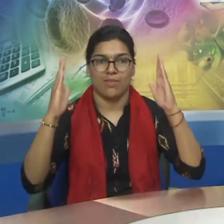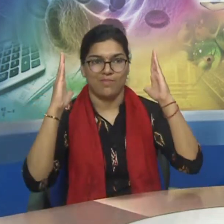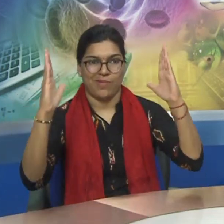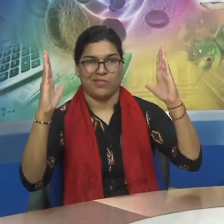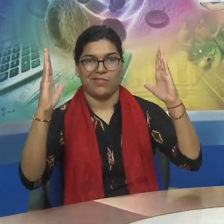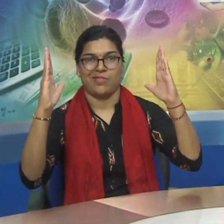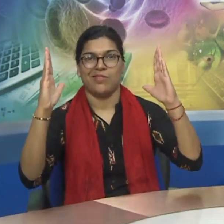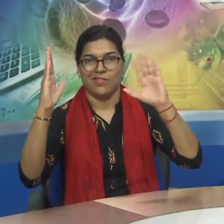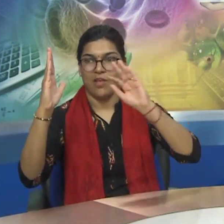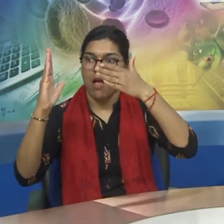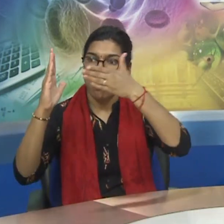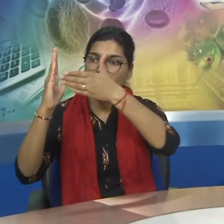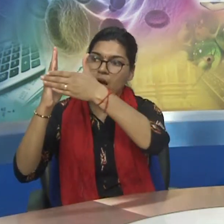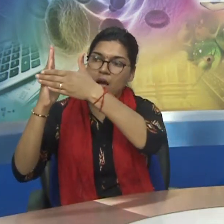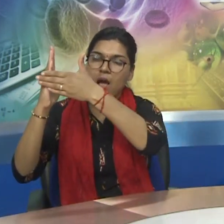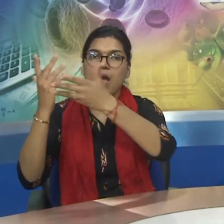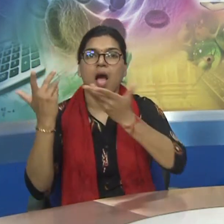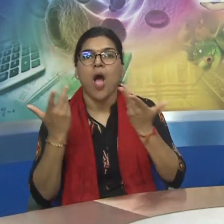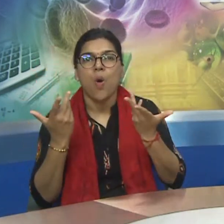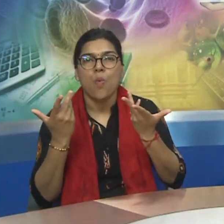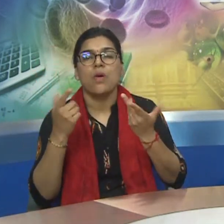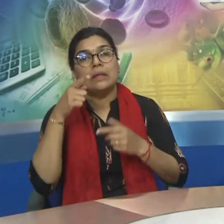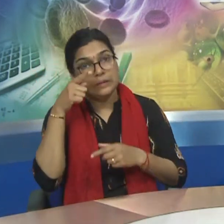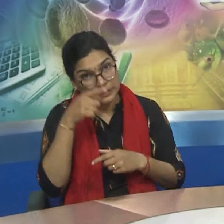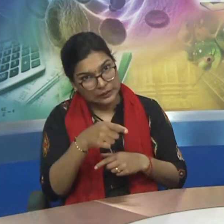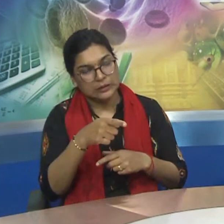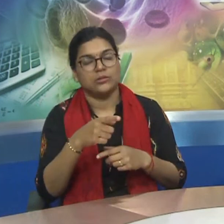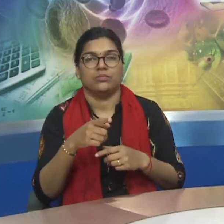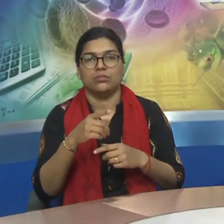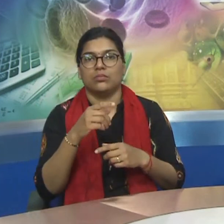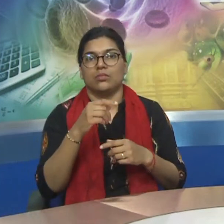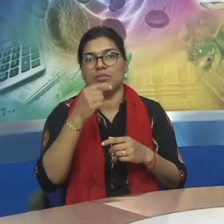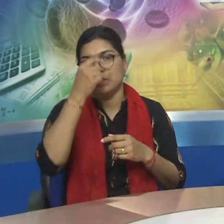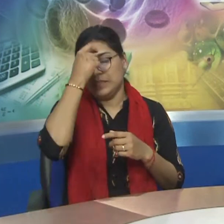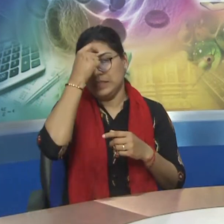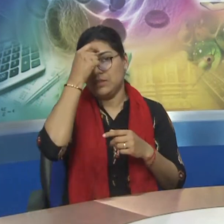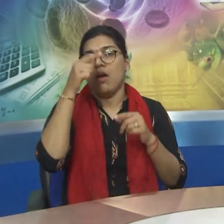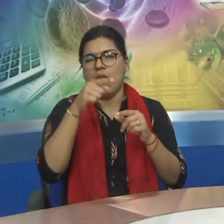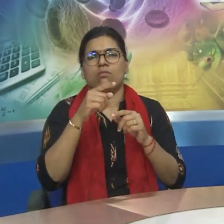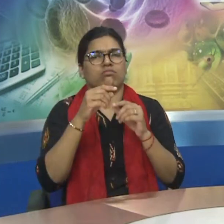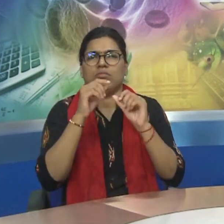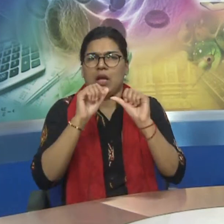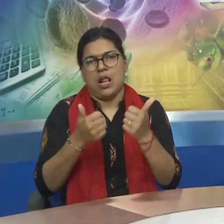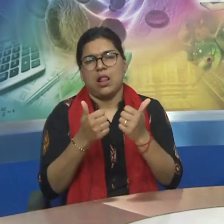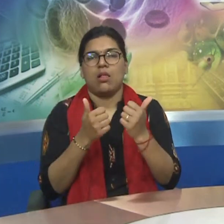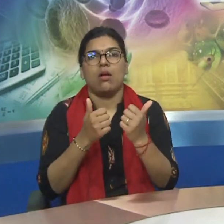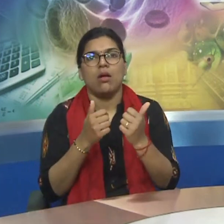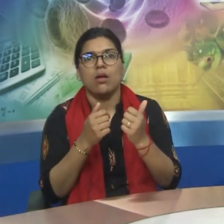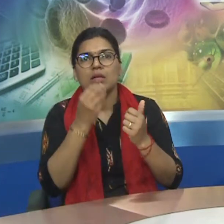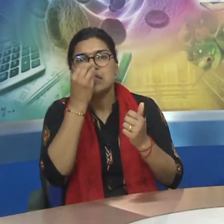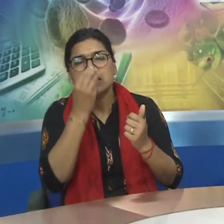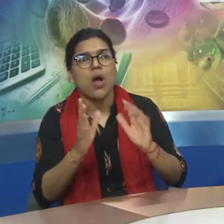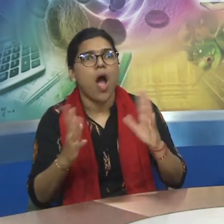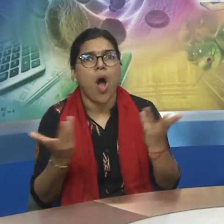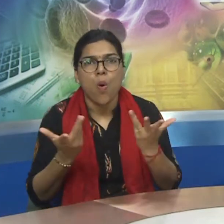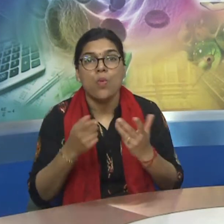see only which are in the beginning and in the last, so you can hide the in between rows or columns so that you